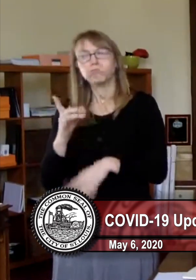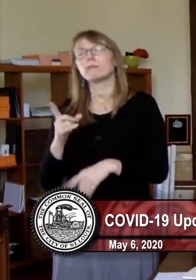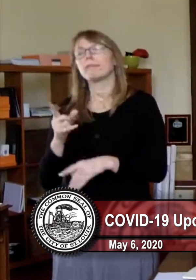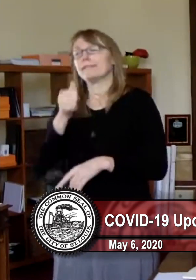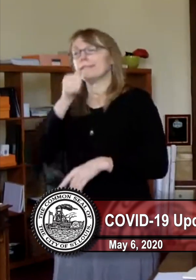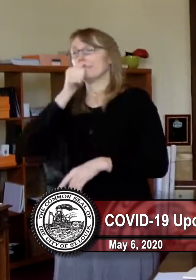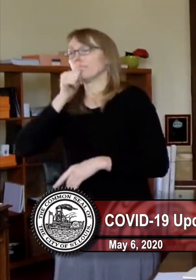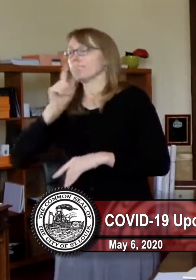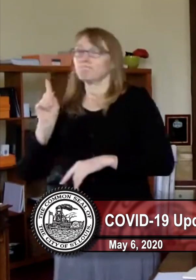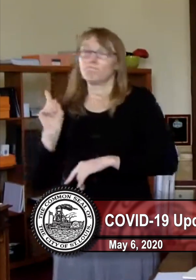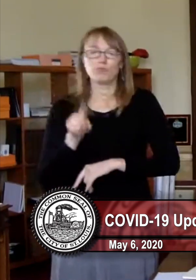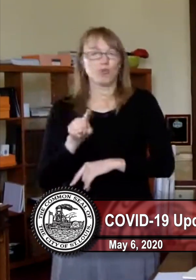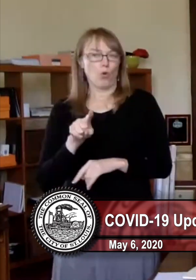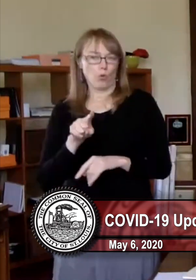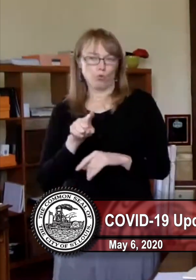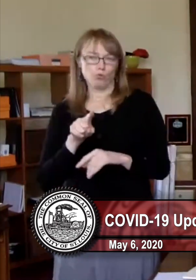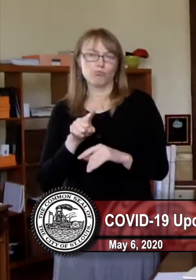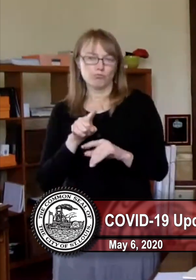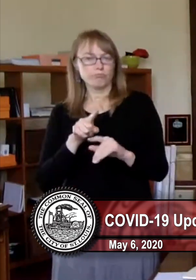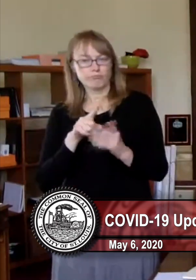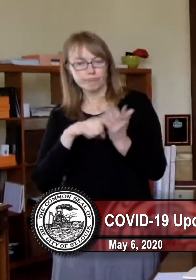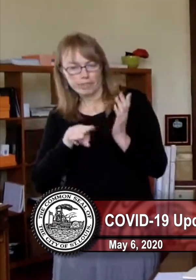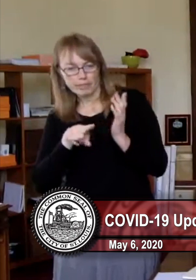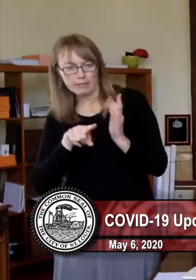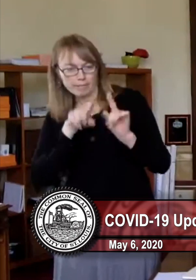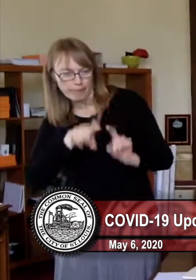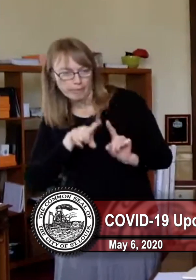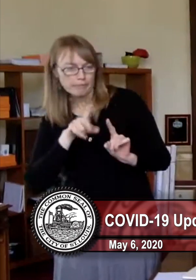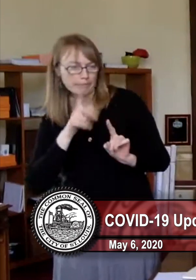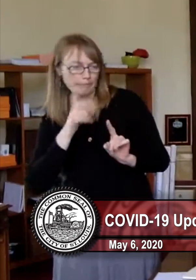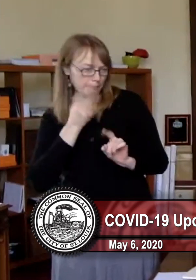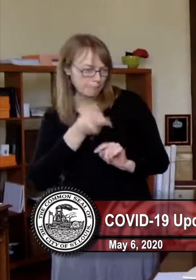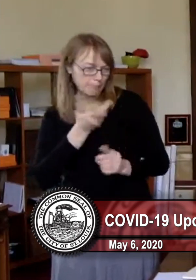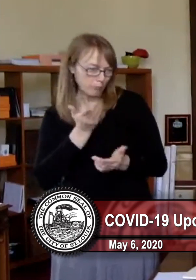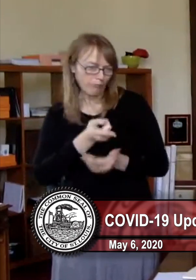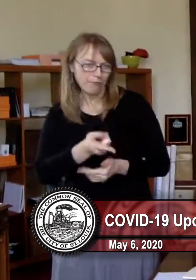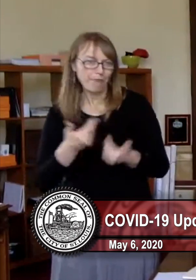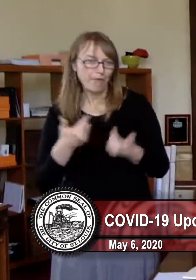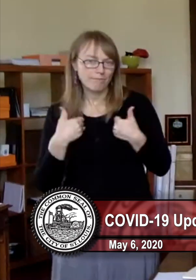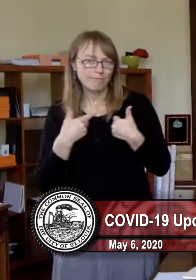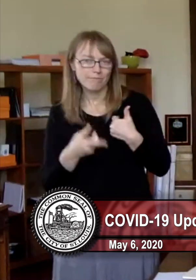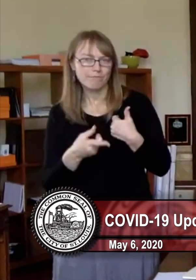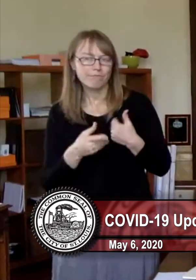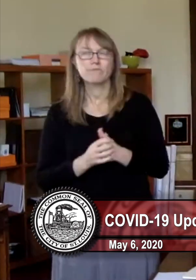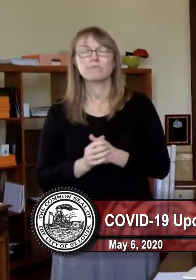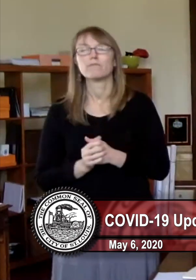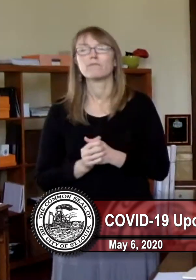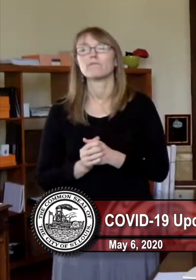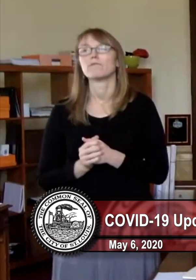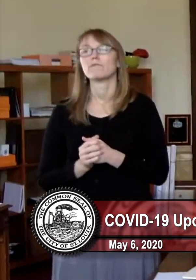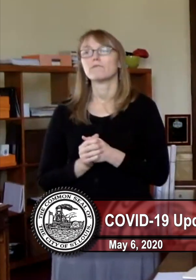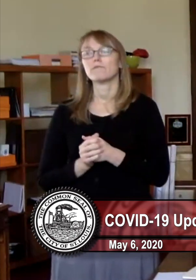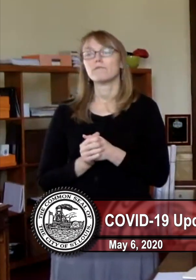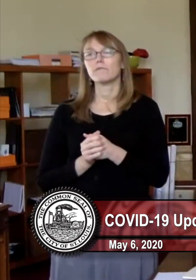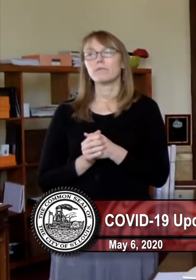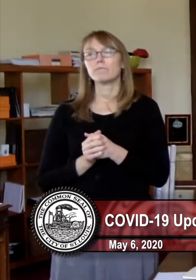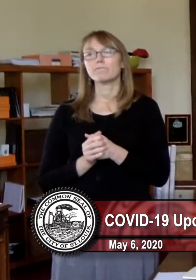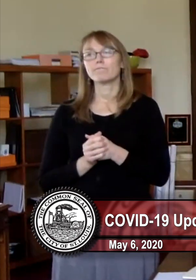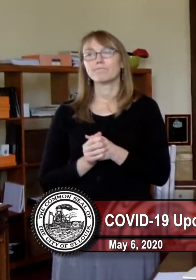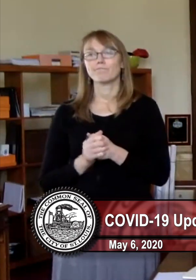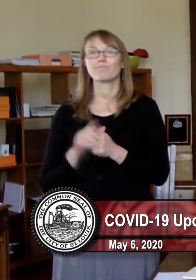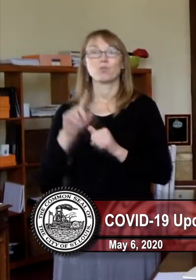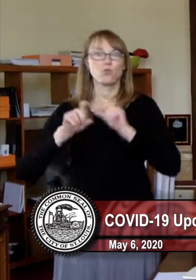COVID-19 and testing positive after you get to the hospital. So lots of questions about service industry,